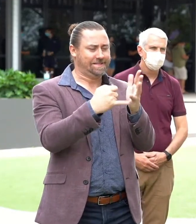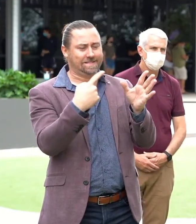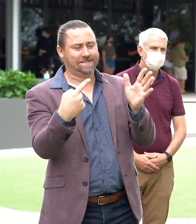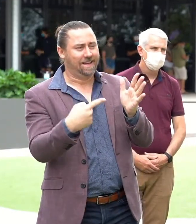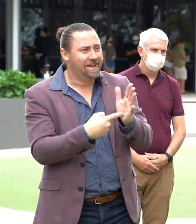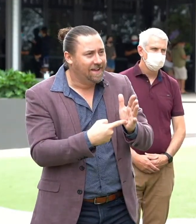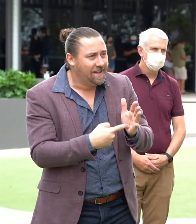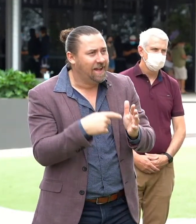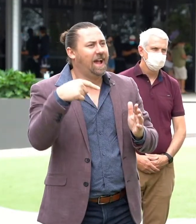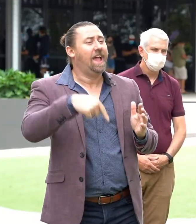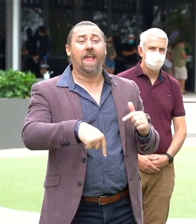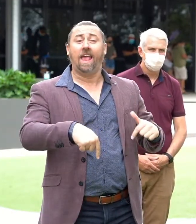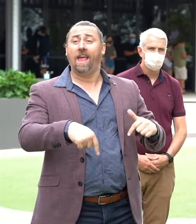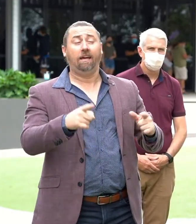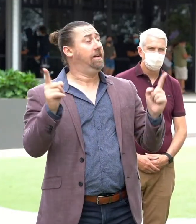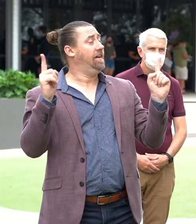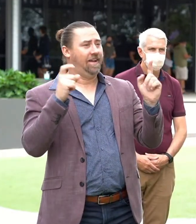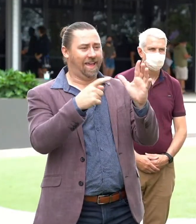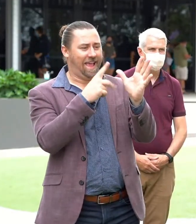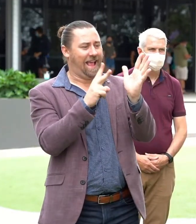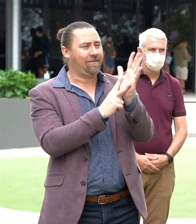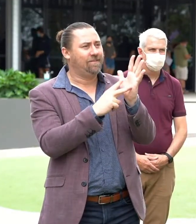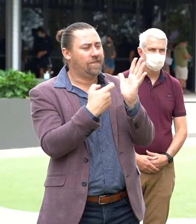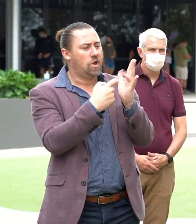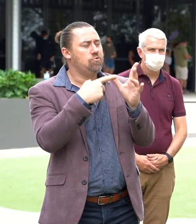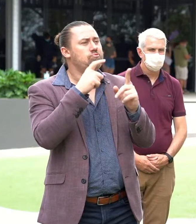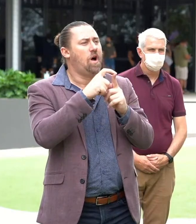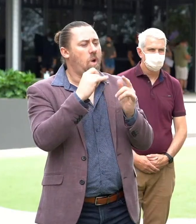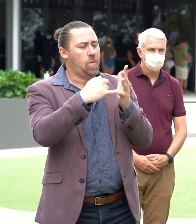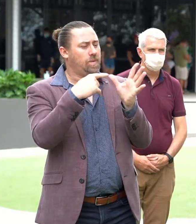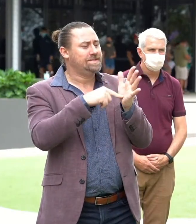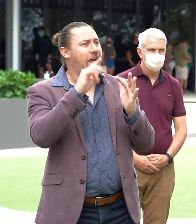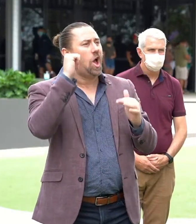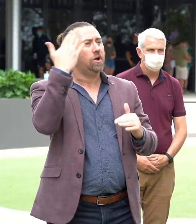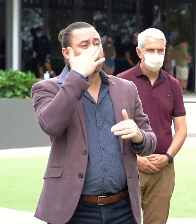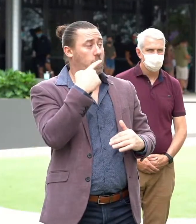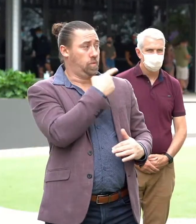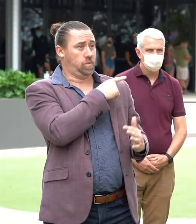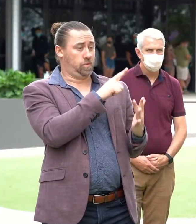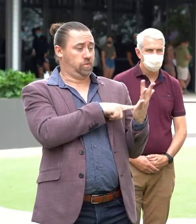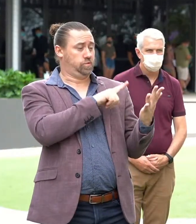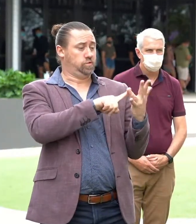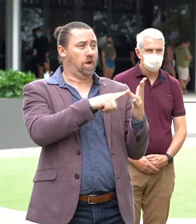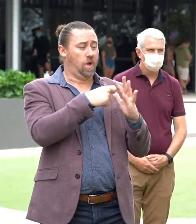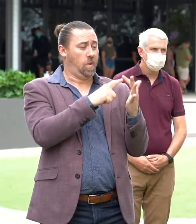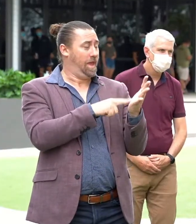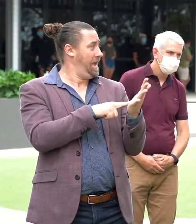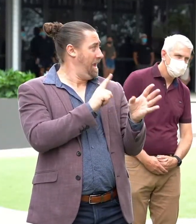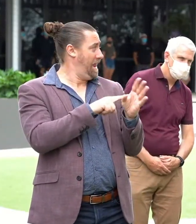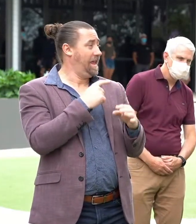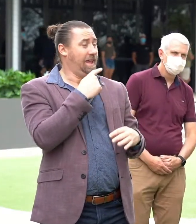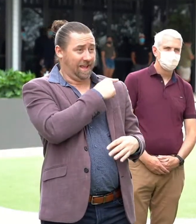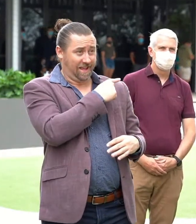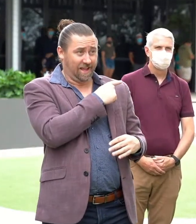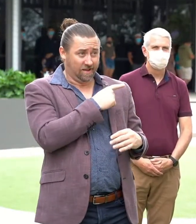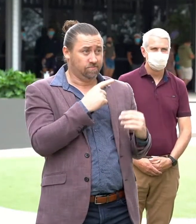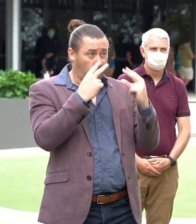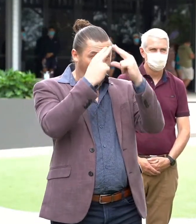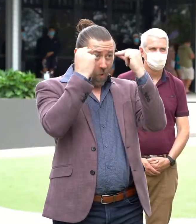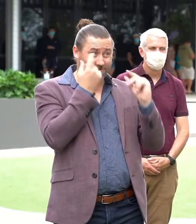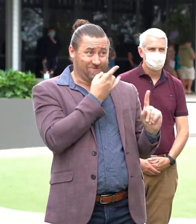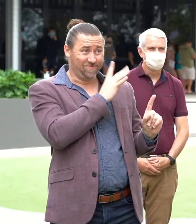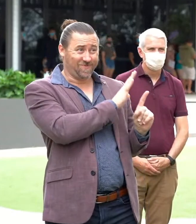here at Cav Road State High with local member Joe Kelly, and Joe is a registered nurse as well, and Joe has